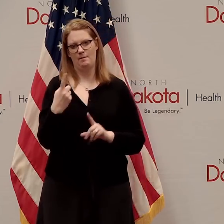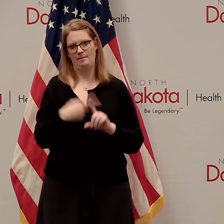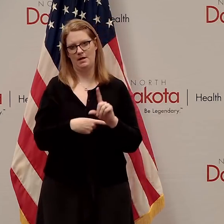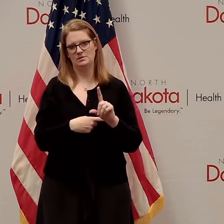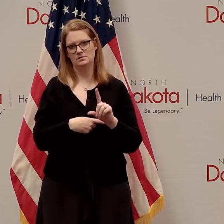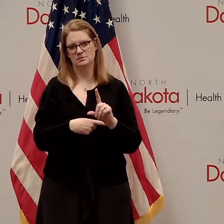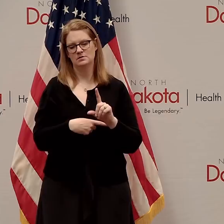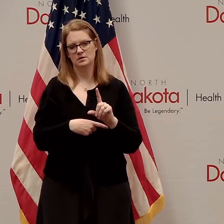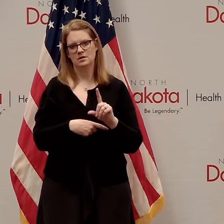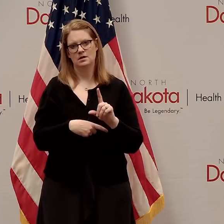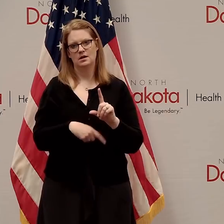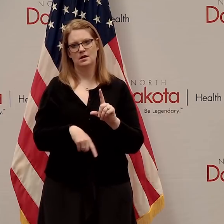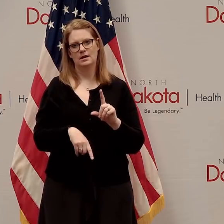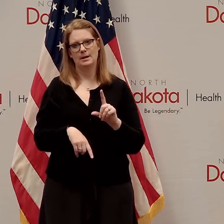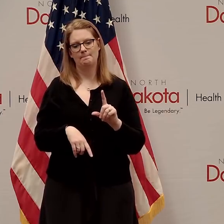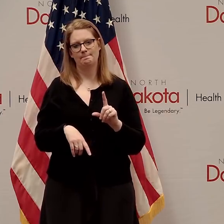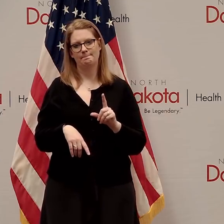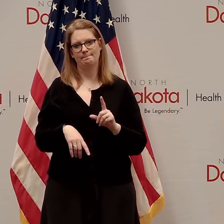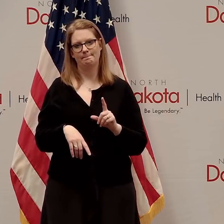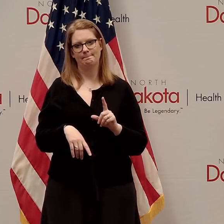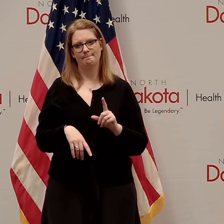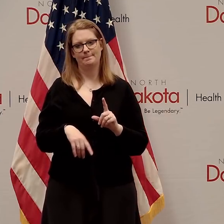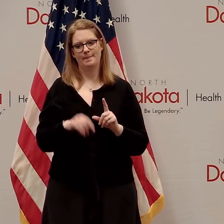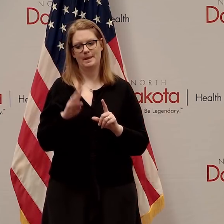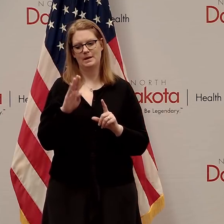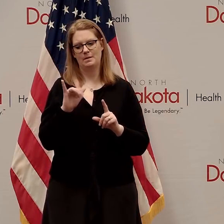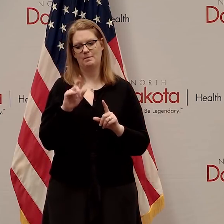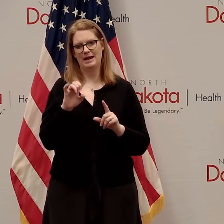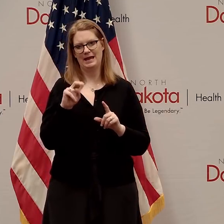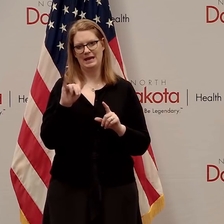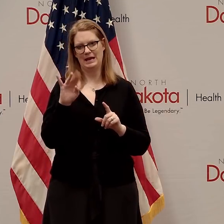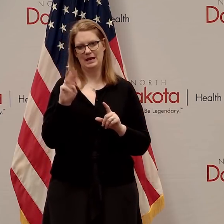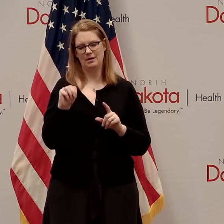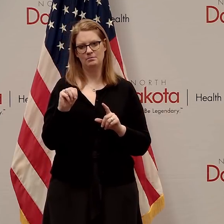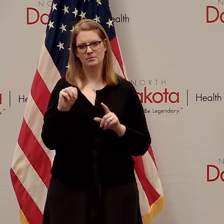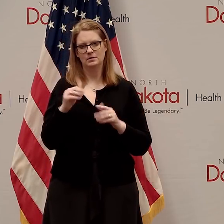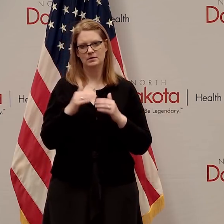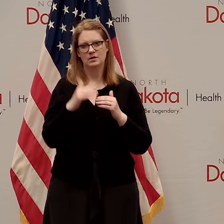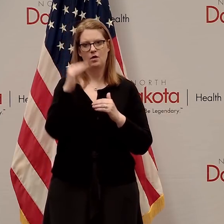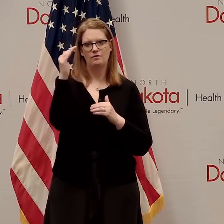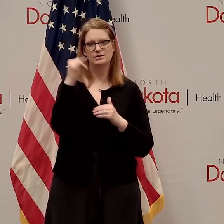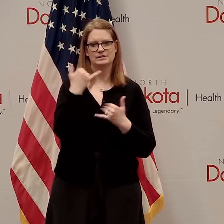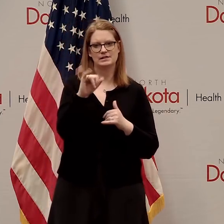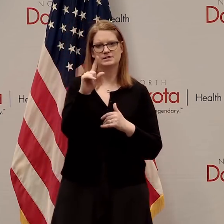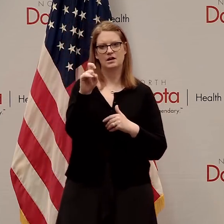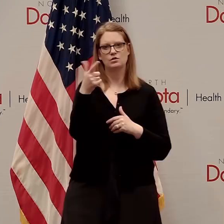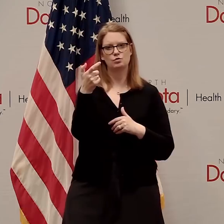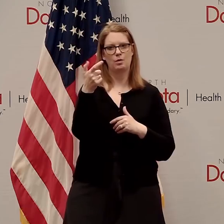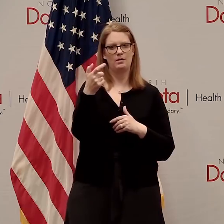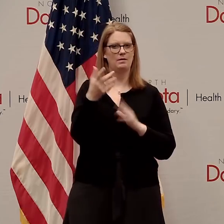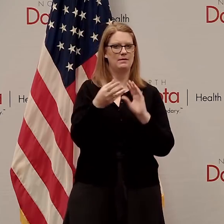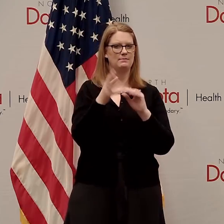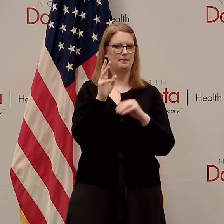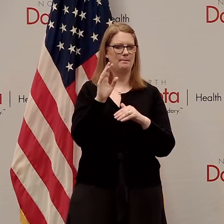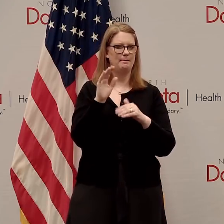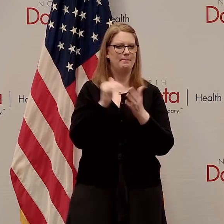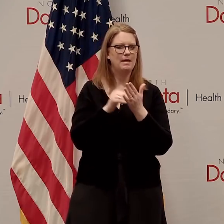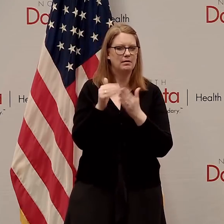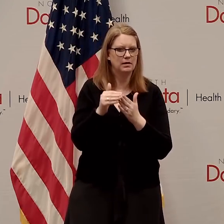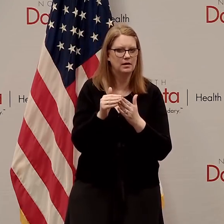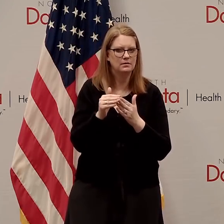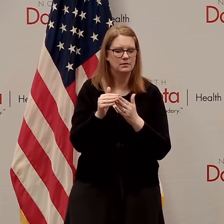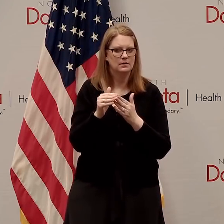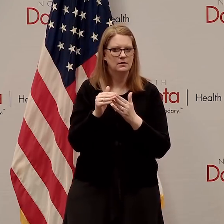the biennium, and our biennium overage is still $121 million ahead of forecast. So that